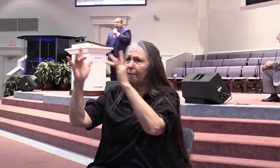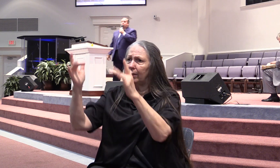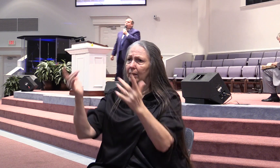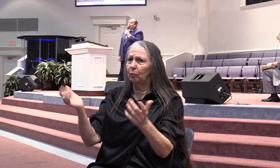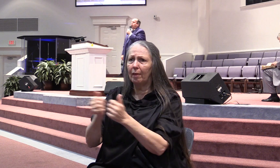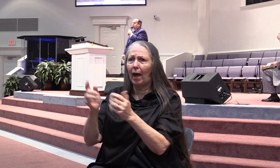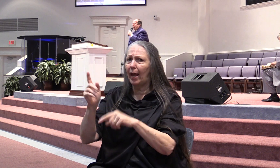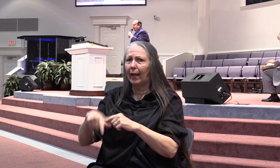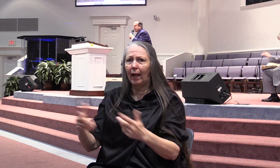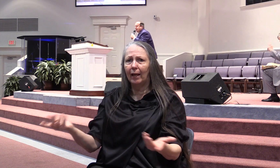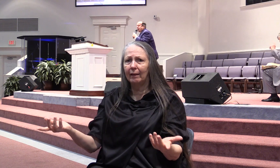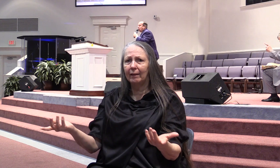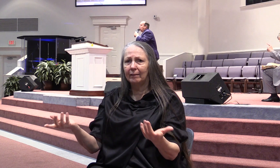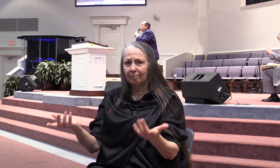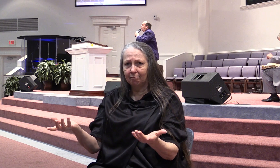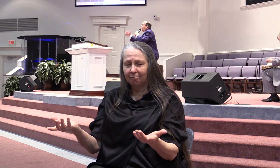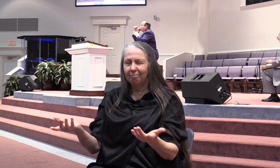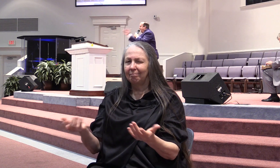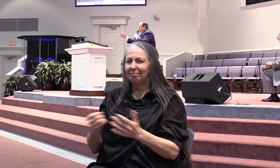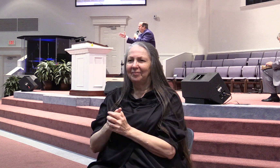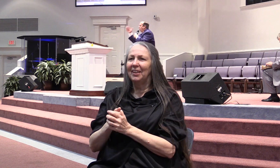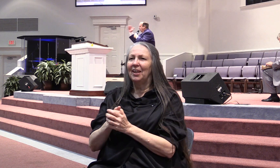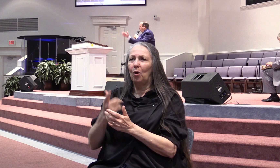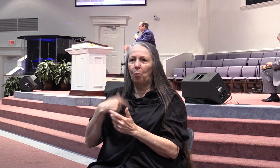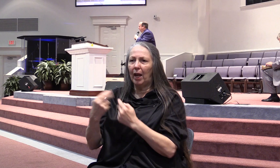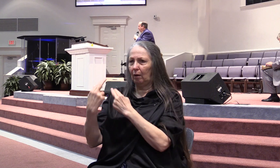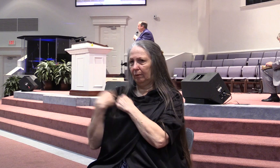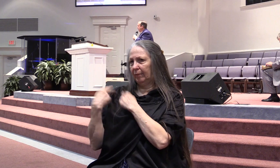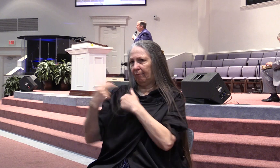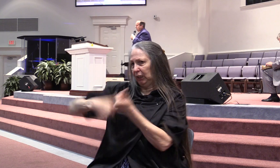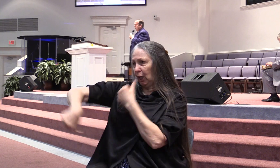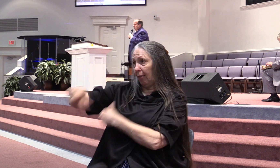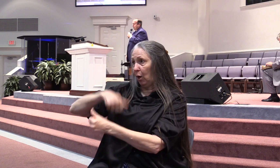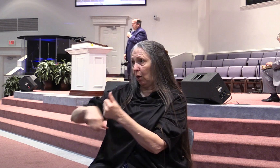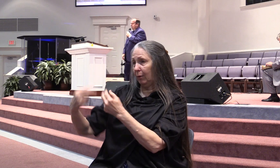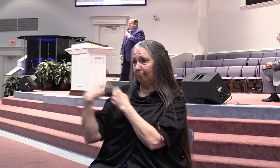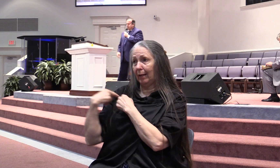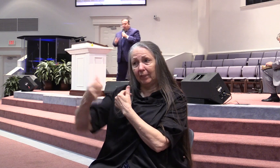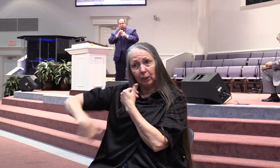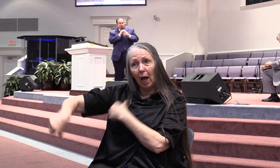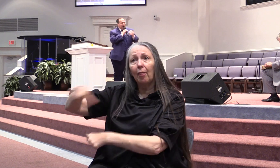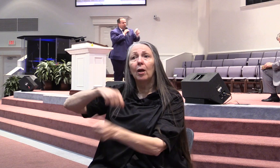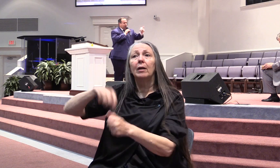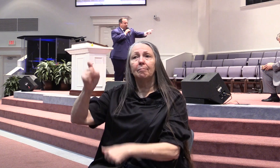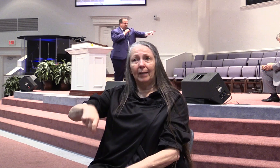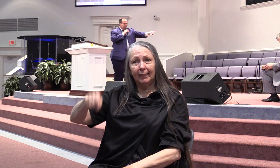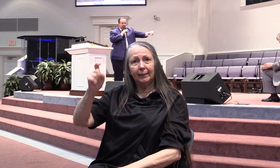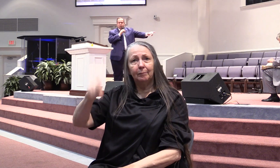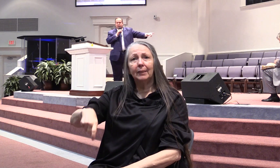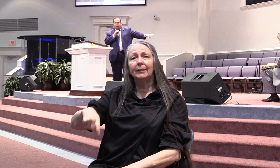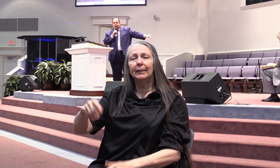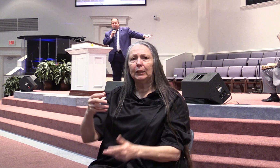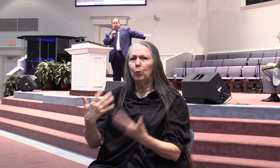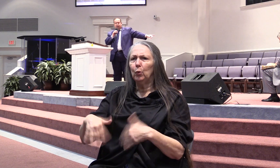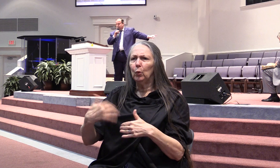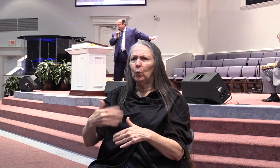that is the point I want to arrive at today. We are accountable for one another. There is an incredible responsibility that